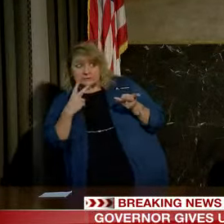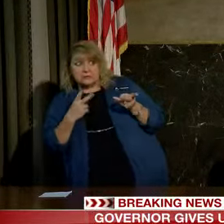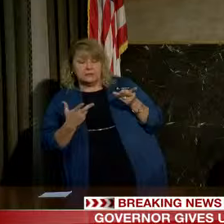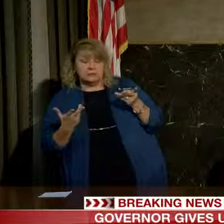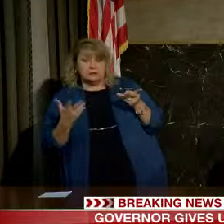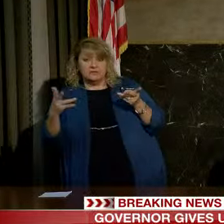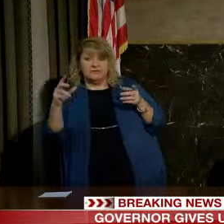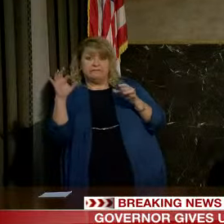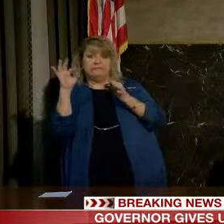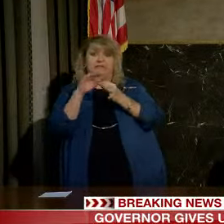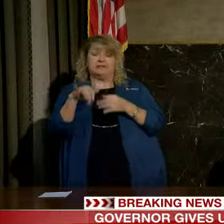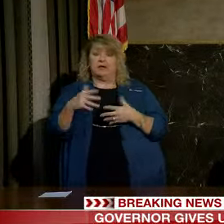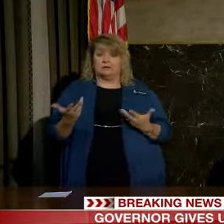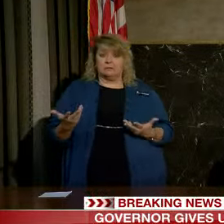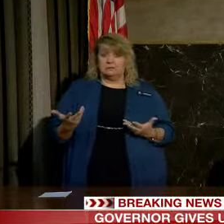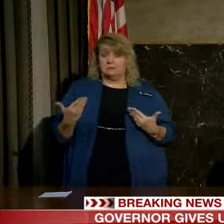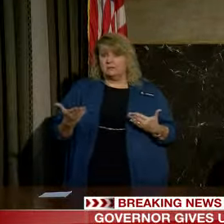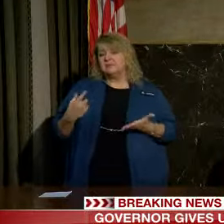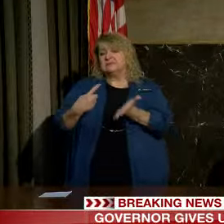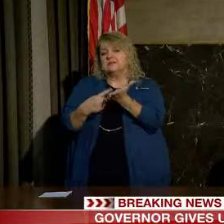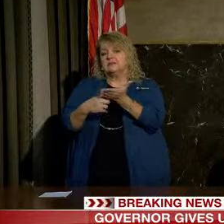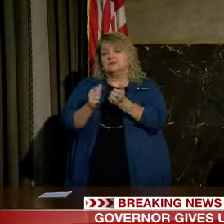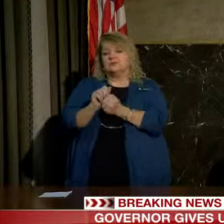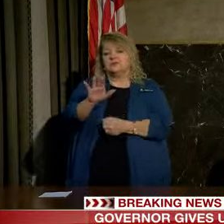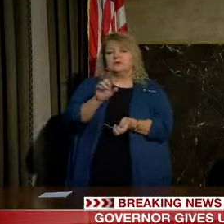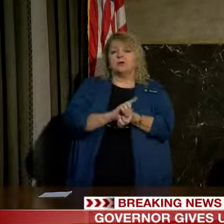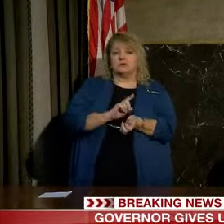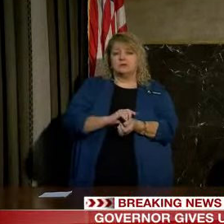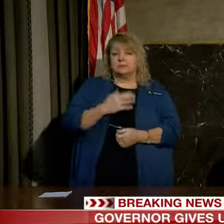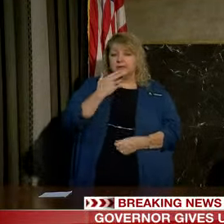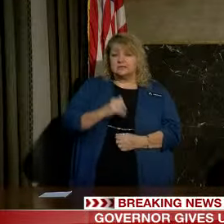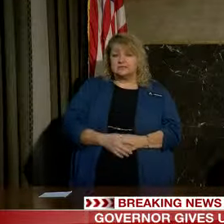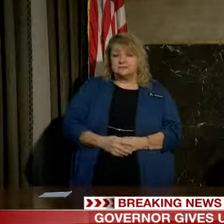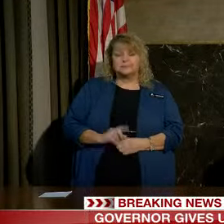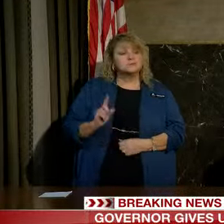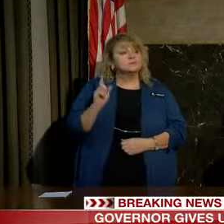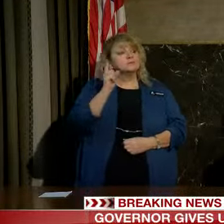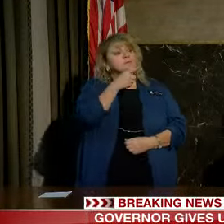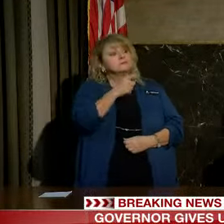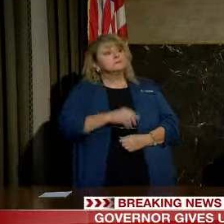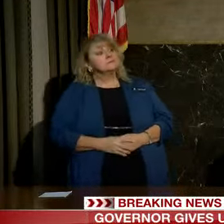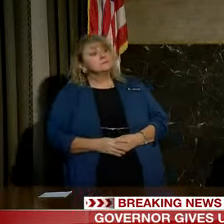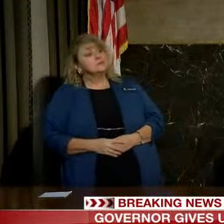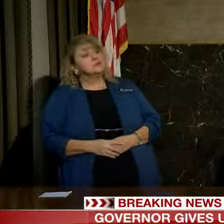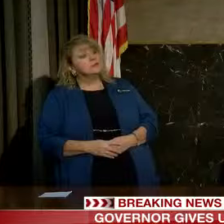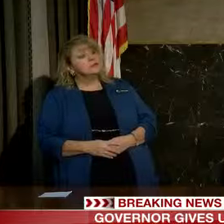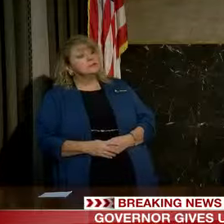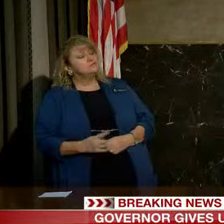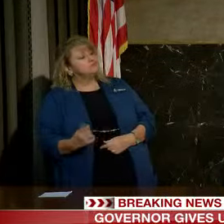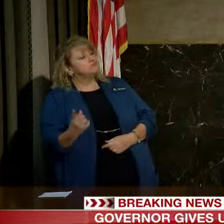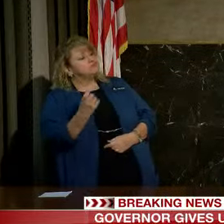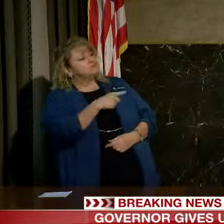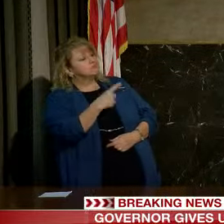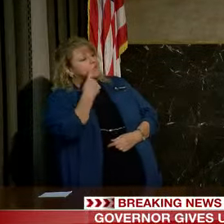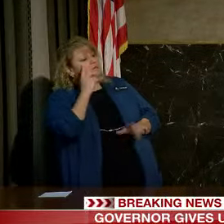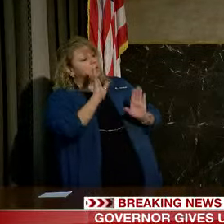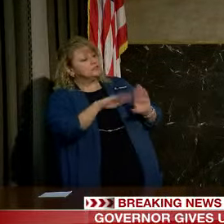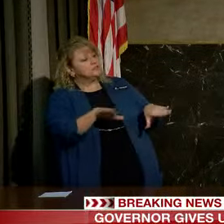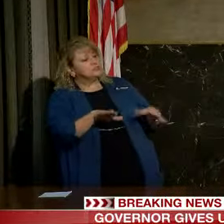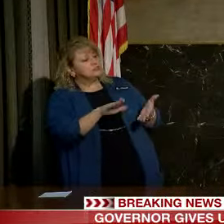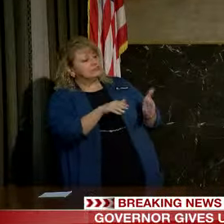doctor, to avail themselves of it if they think it's in their benefit. Yeah. As far as pediatric